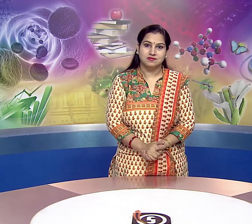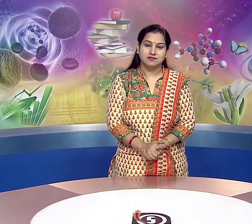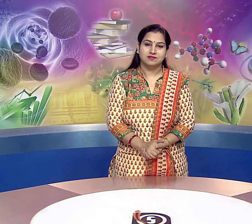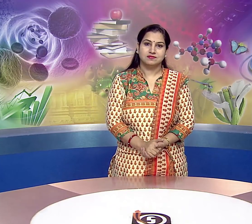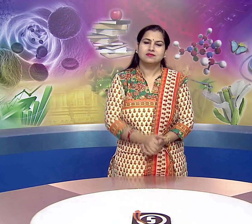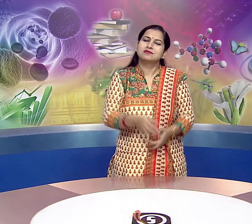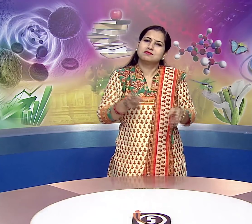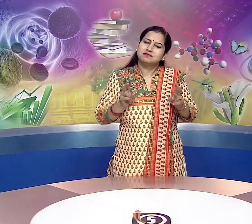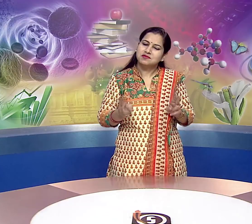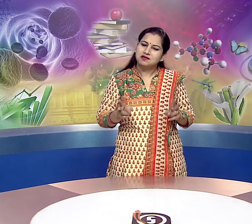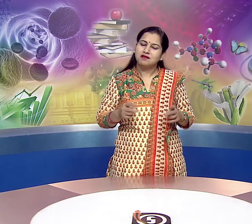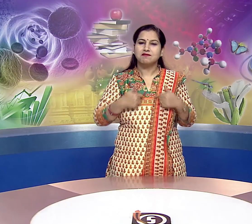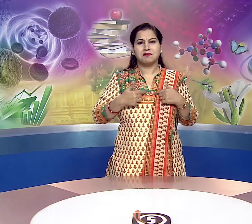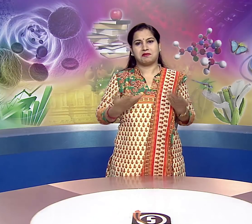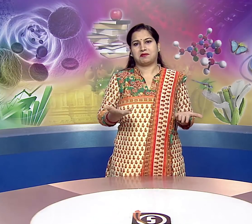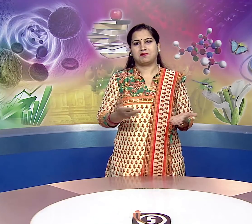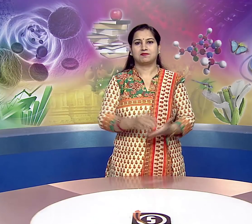Such was general feeling.